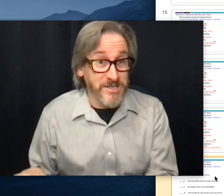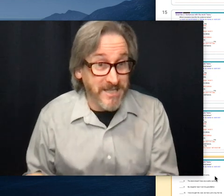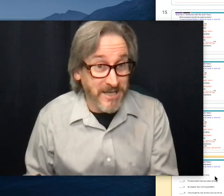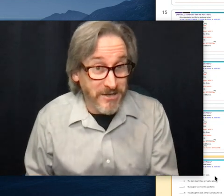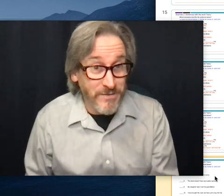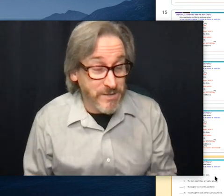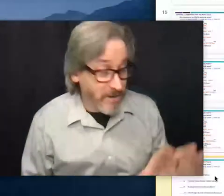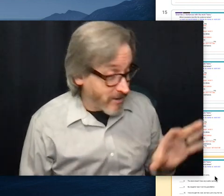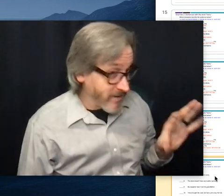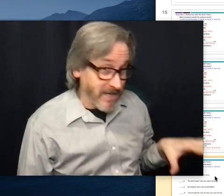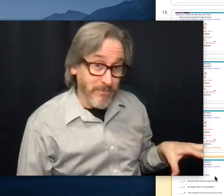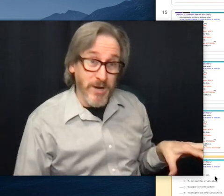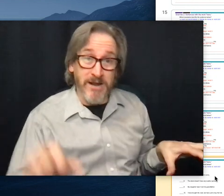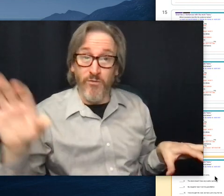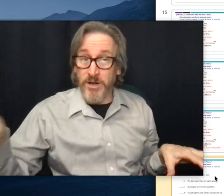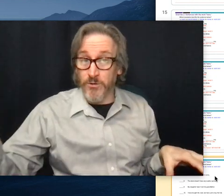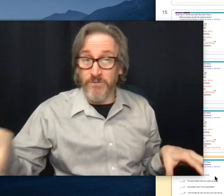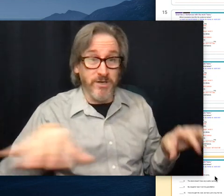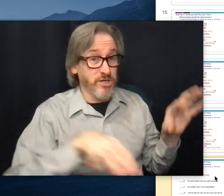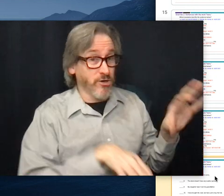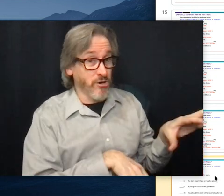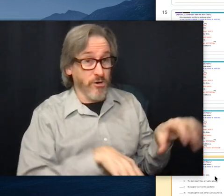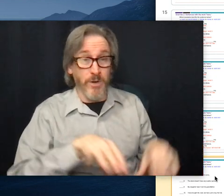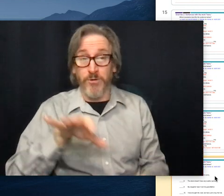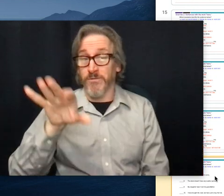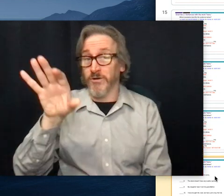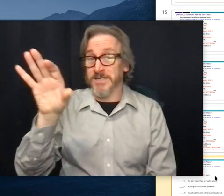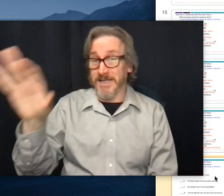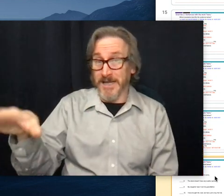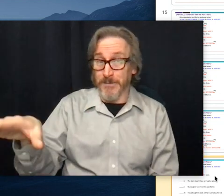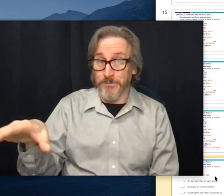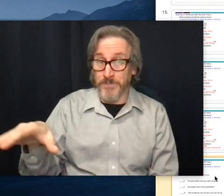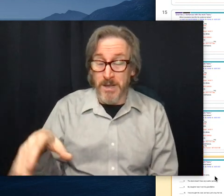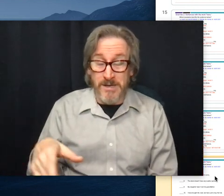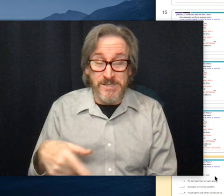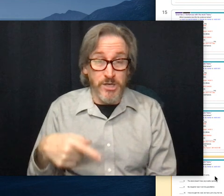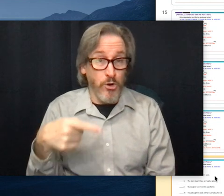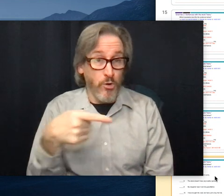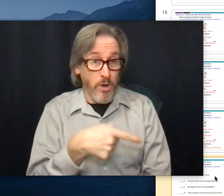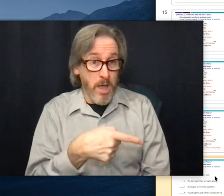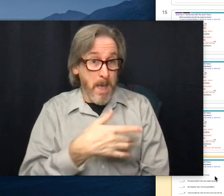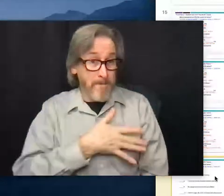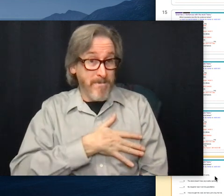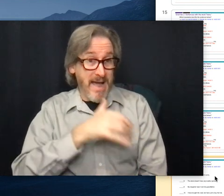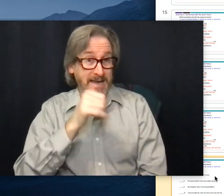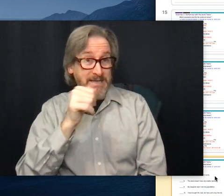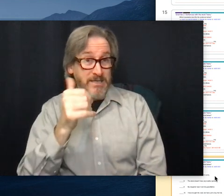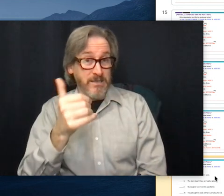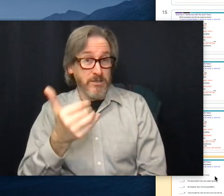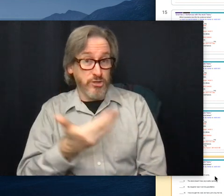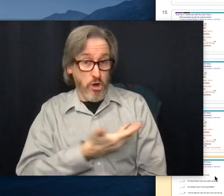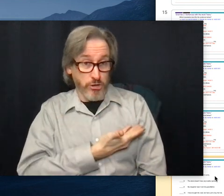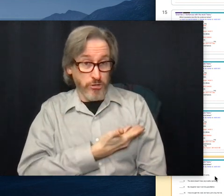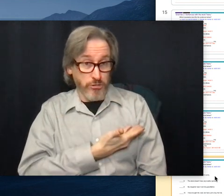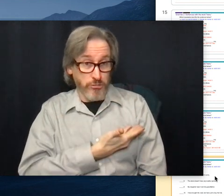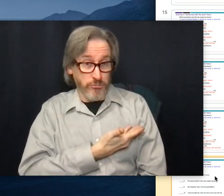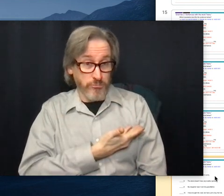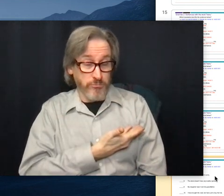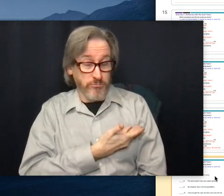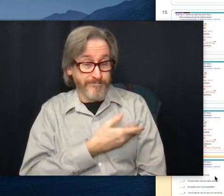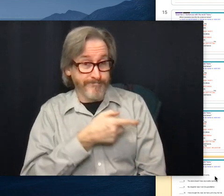That one starts to get confusing, right? You're having to keep track of when you're referring to her, when you're referring to him. So, my